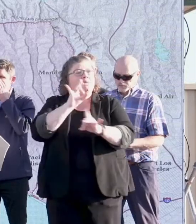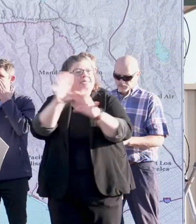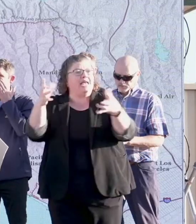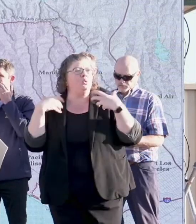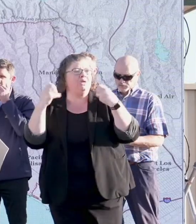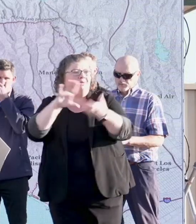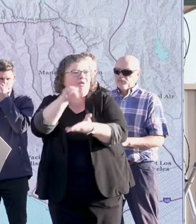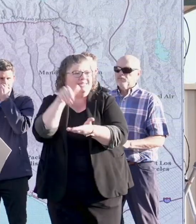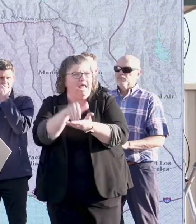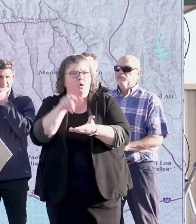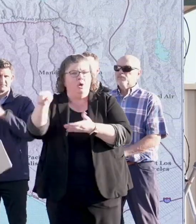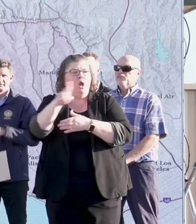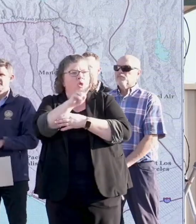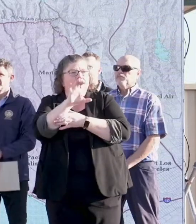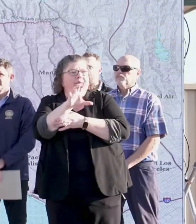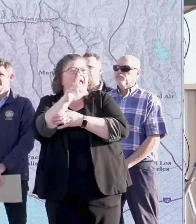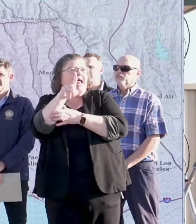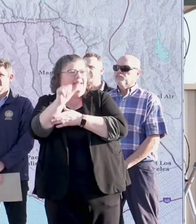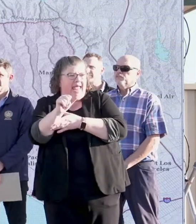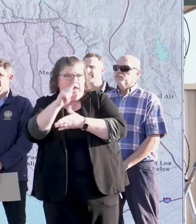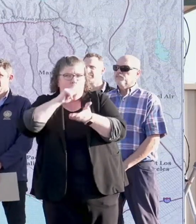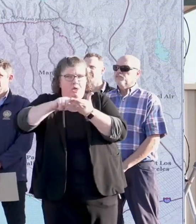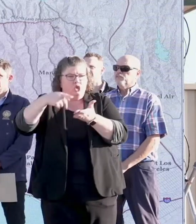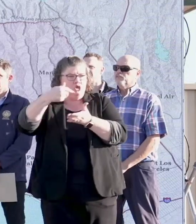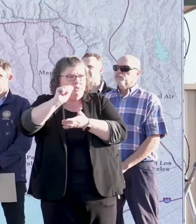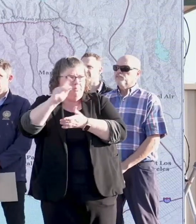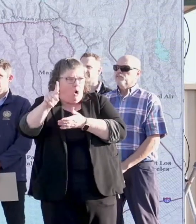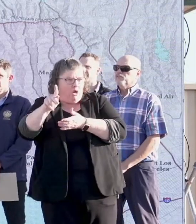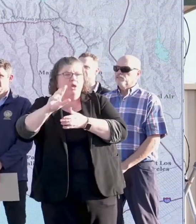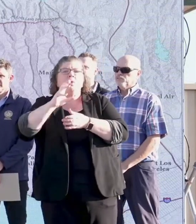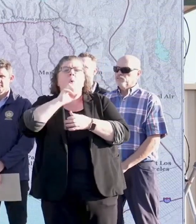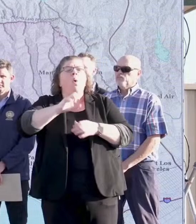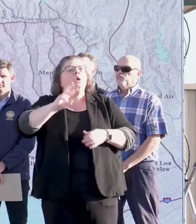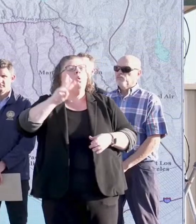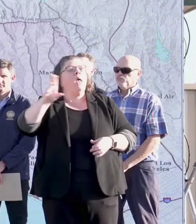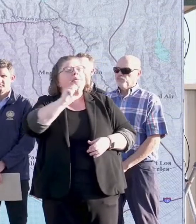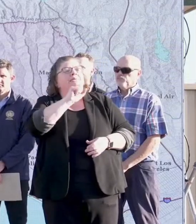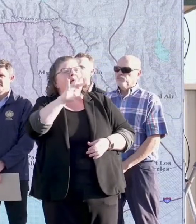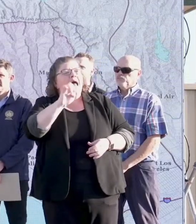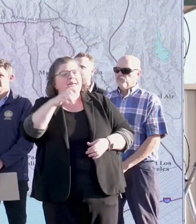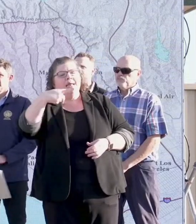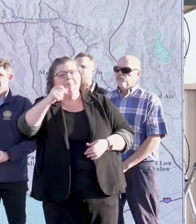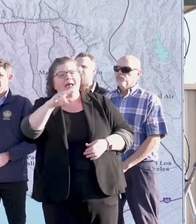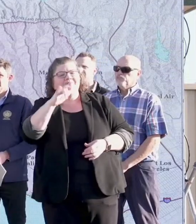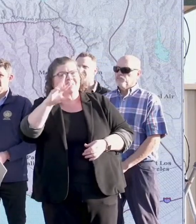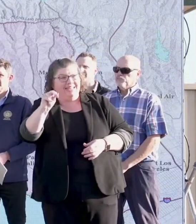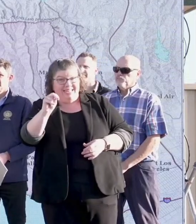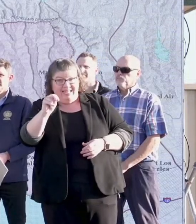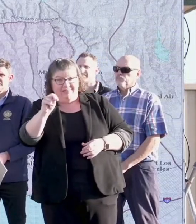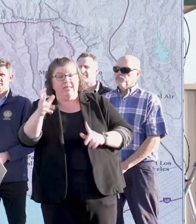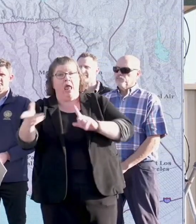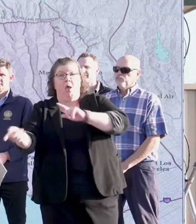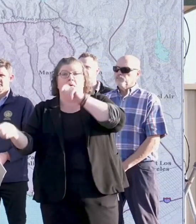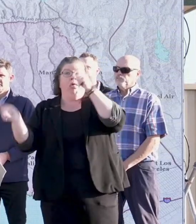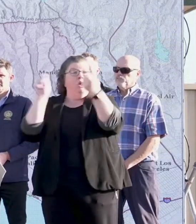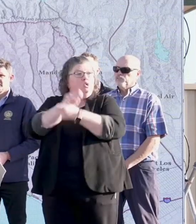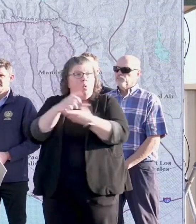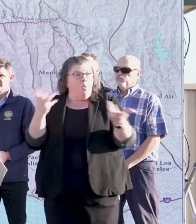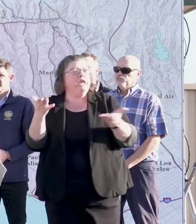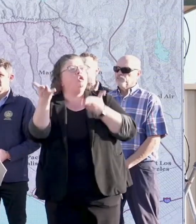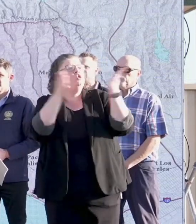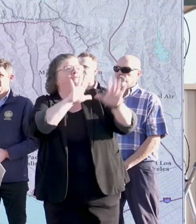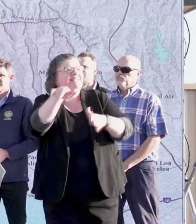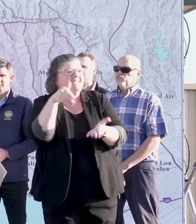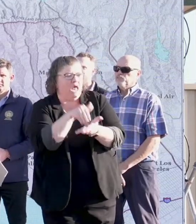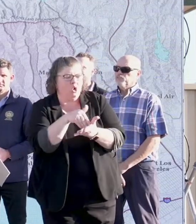Center over at UCLA Research Park. That's the old West Side Pavilion, which has now been turned into a service center.